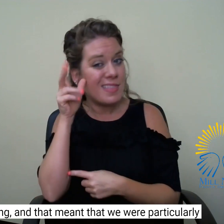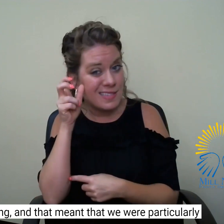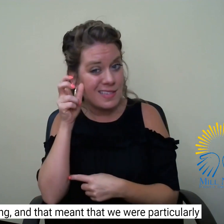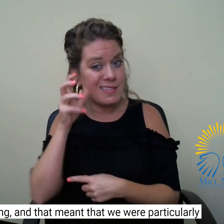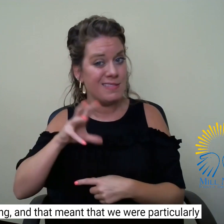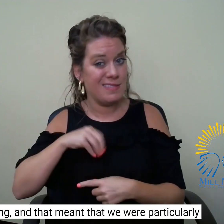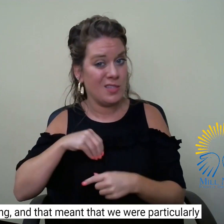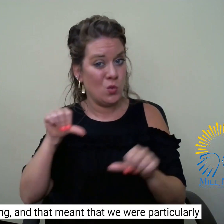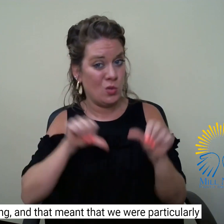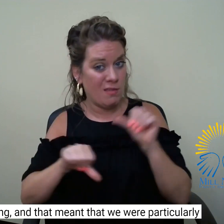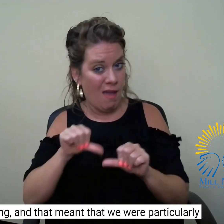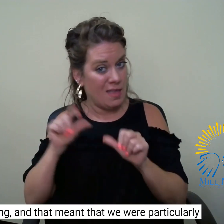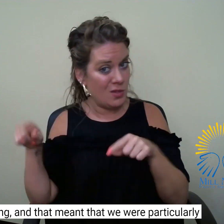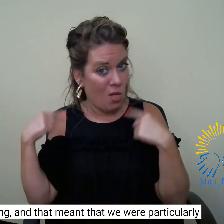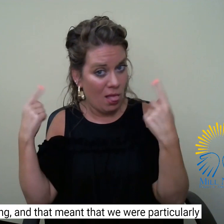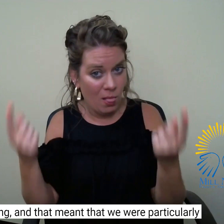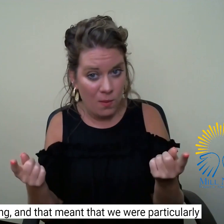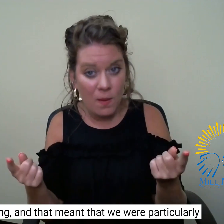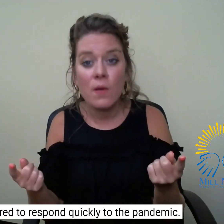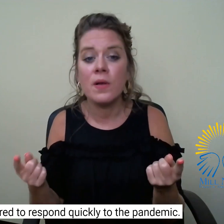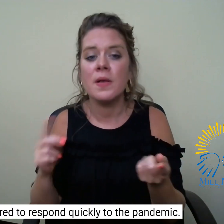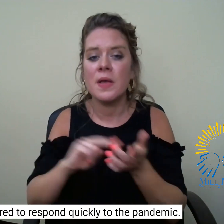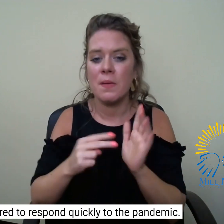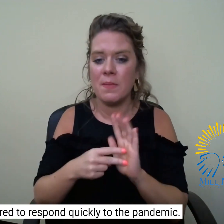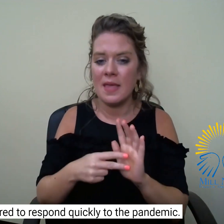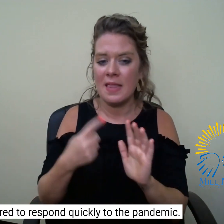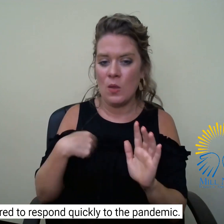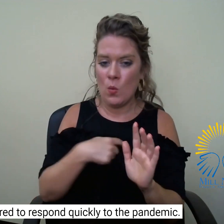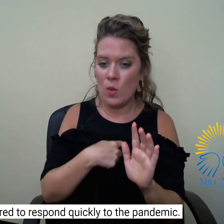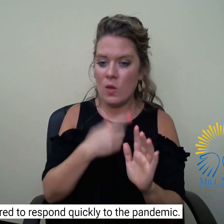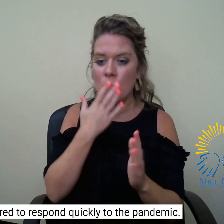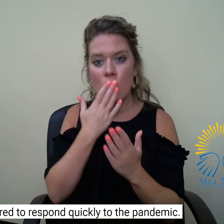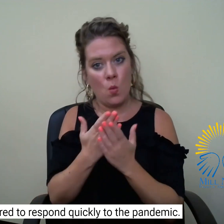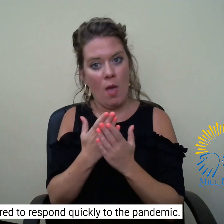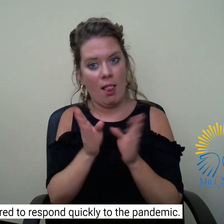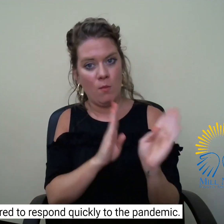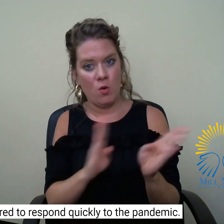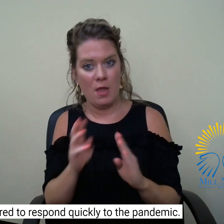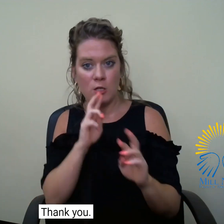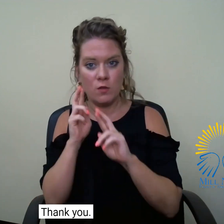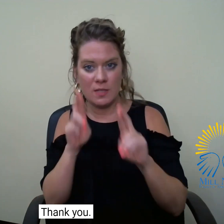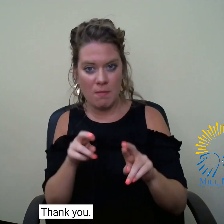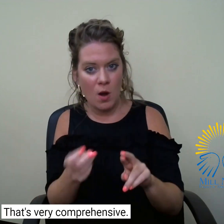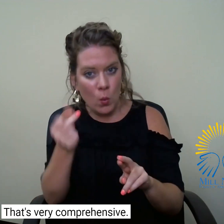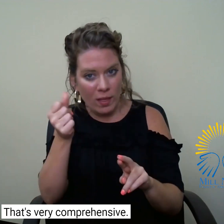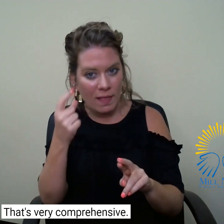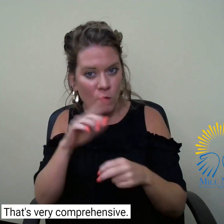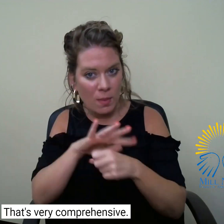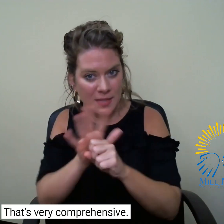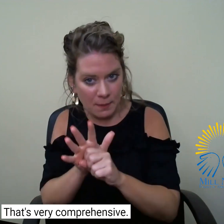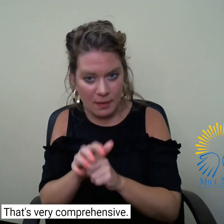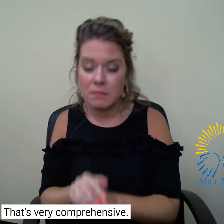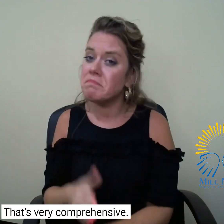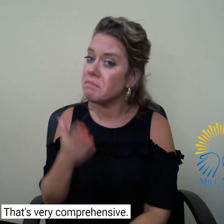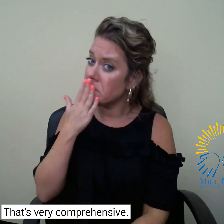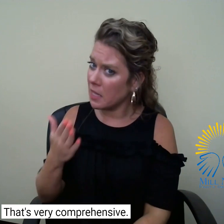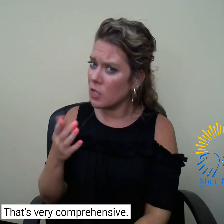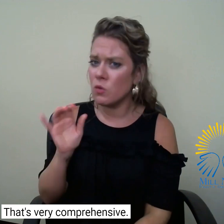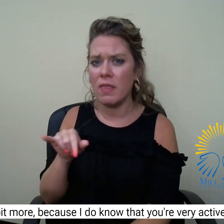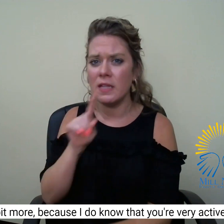and that meant that we were particularly well prepared to respond quickly to the pandemic. Thank you. That's very comprehensive. I want